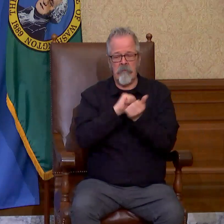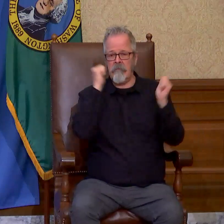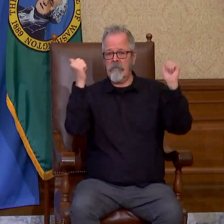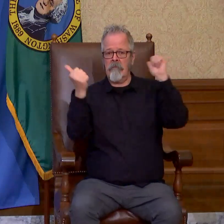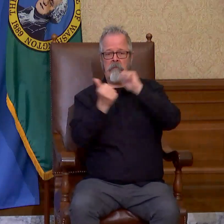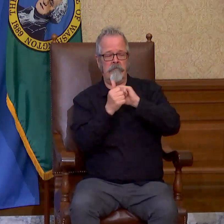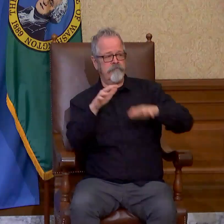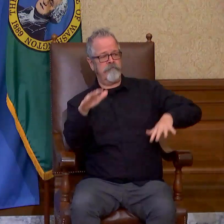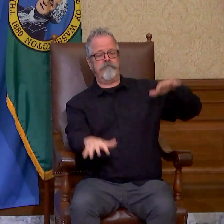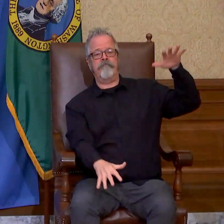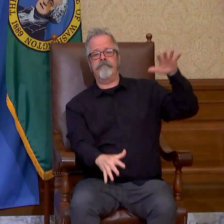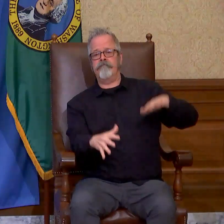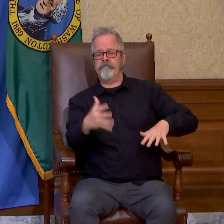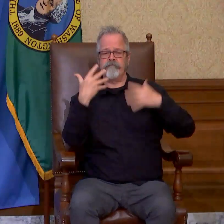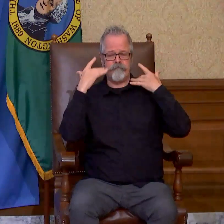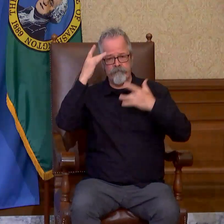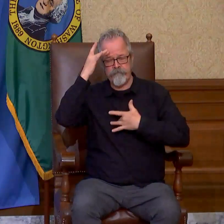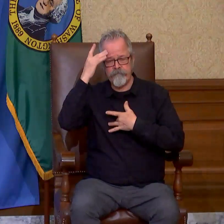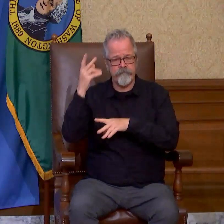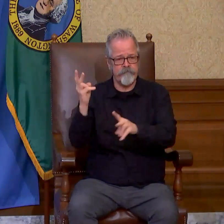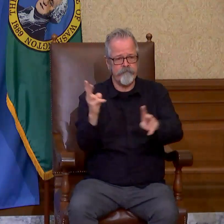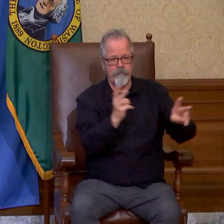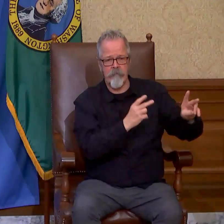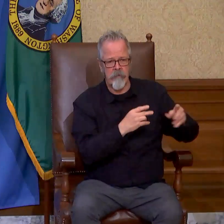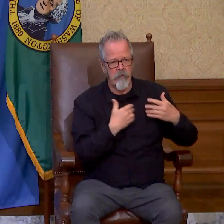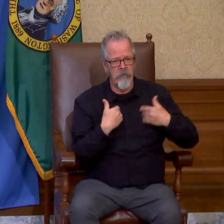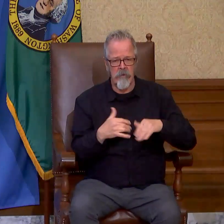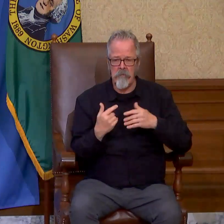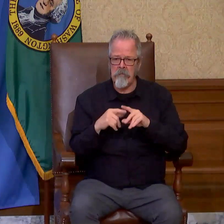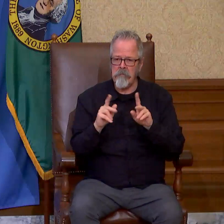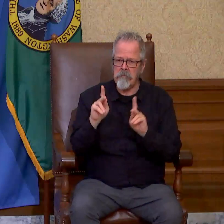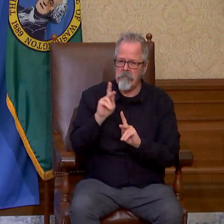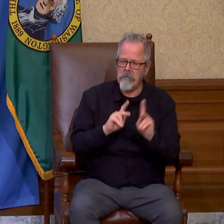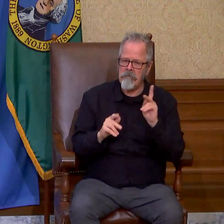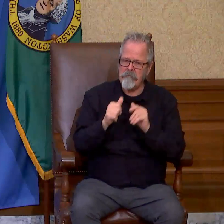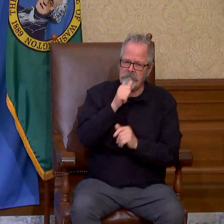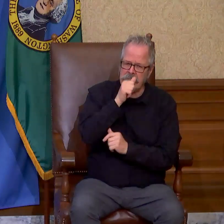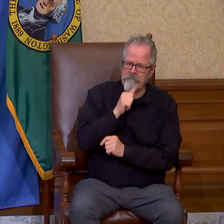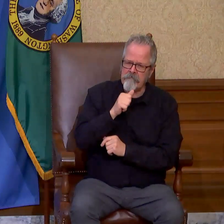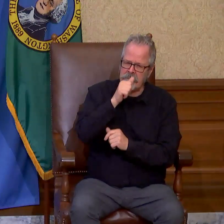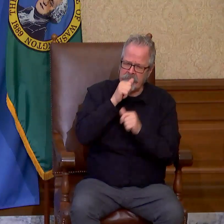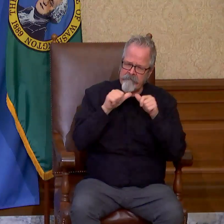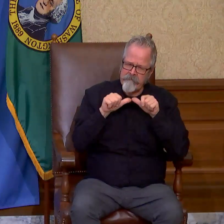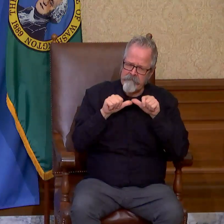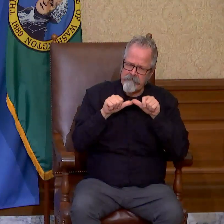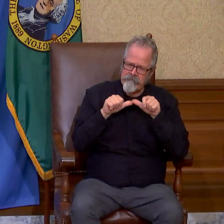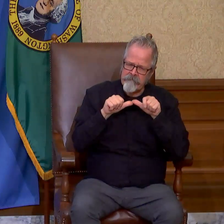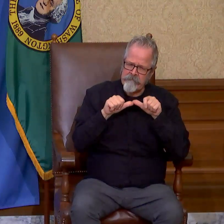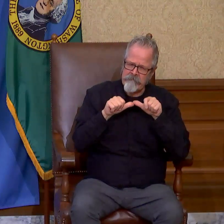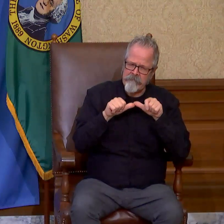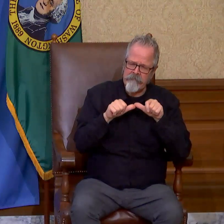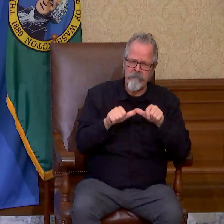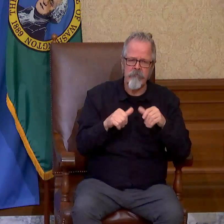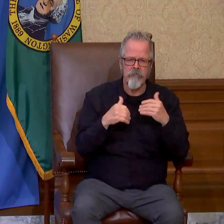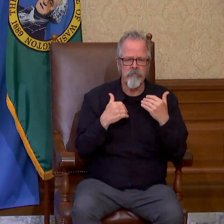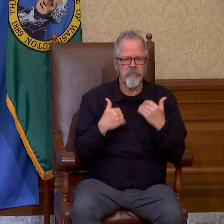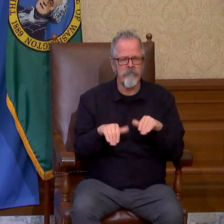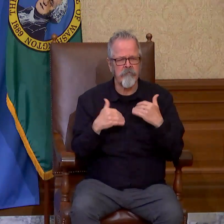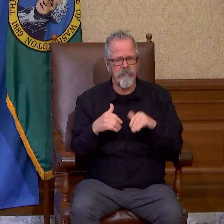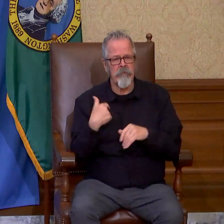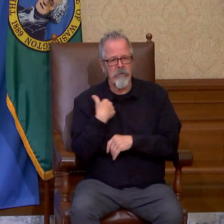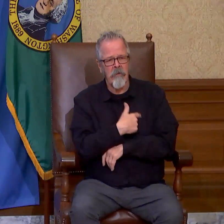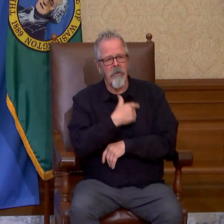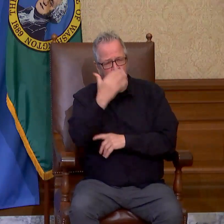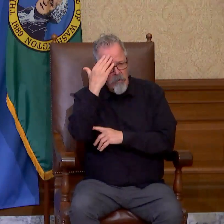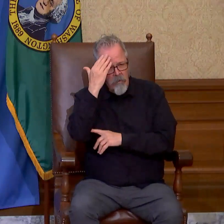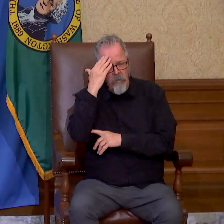that people want to go back to work. We want to open our businesses. We still can't do that for many of our folks safely. But